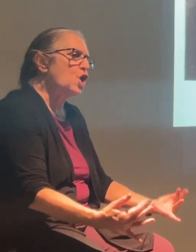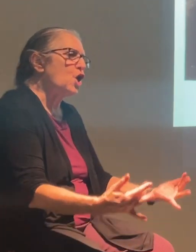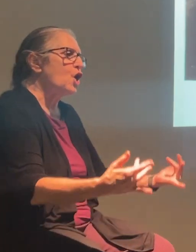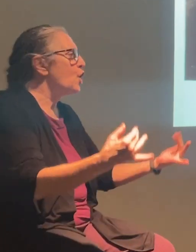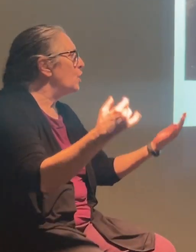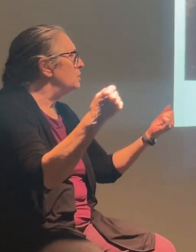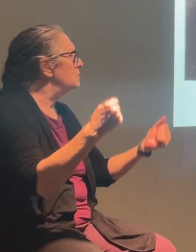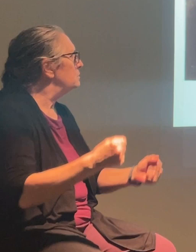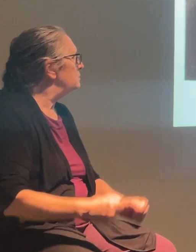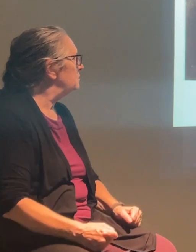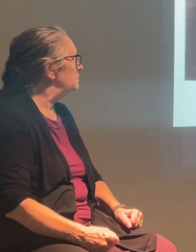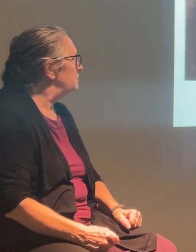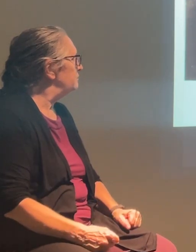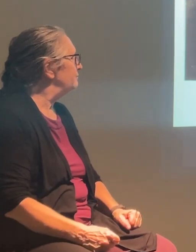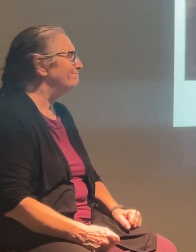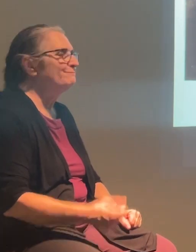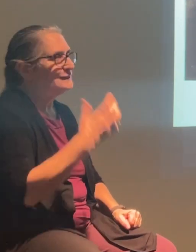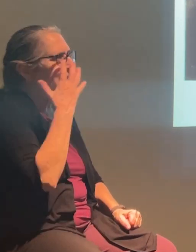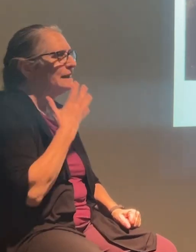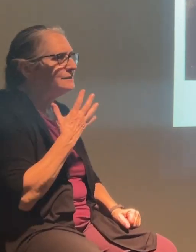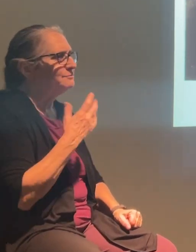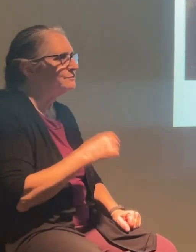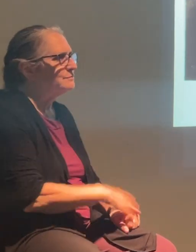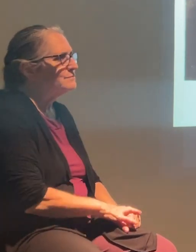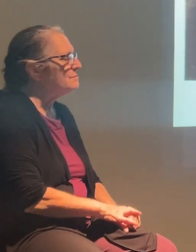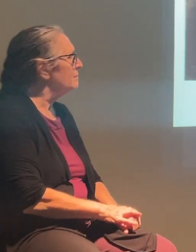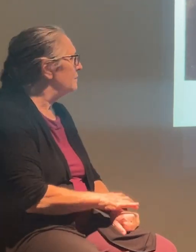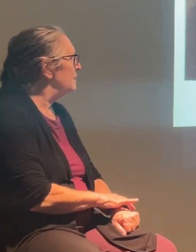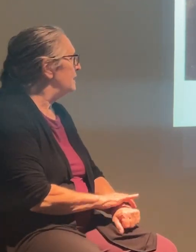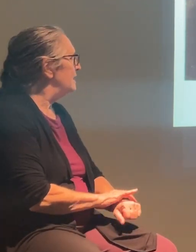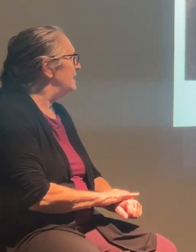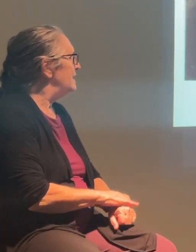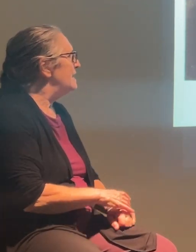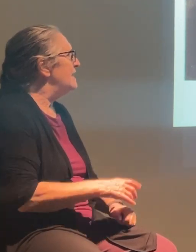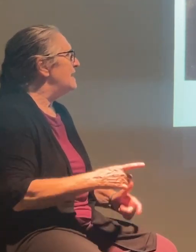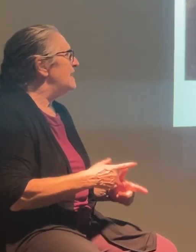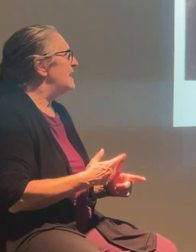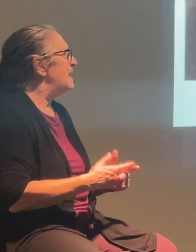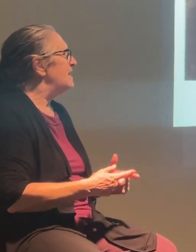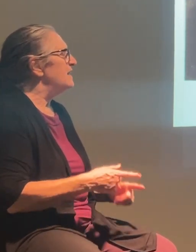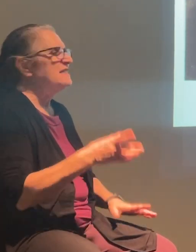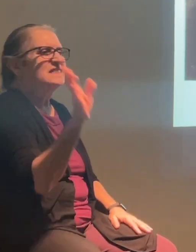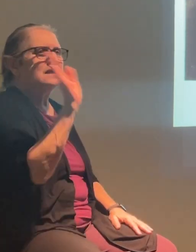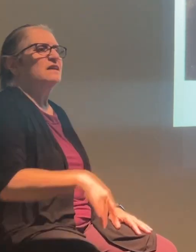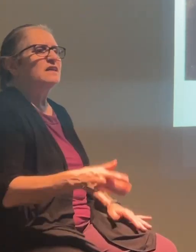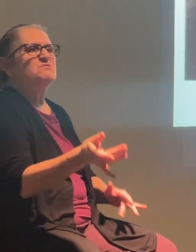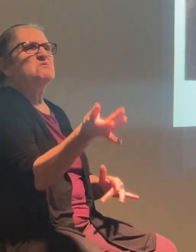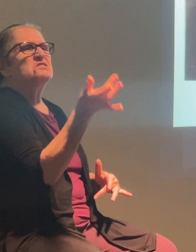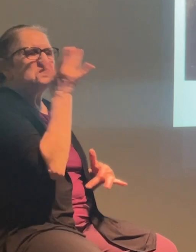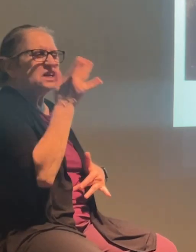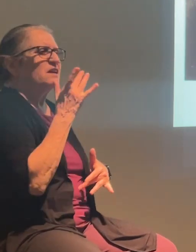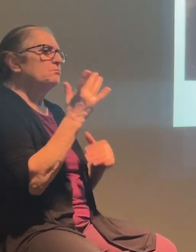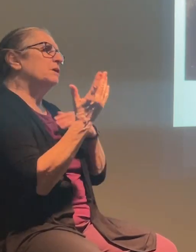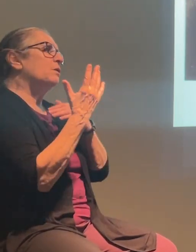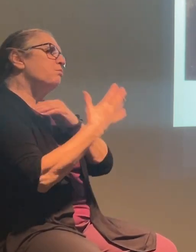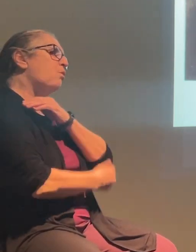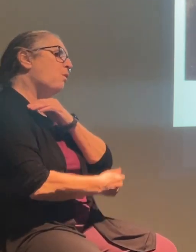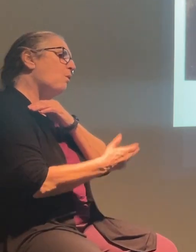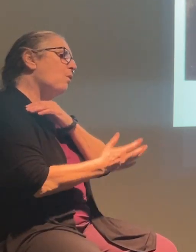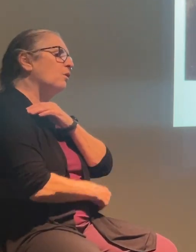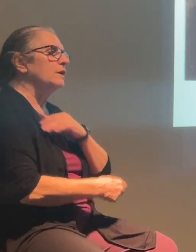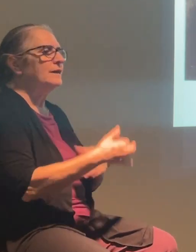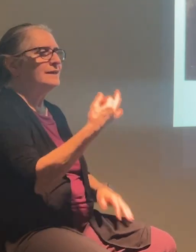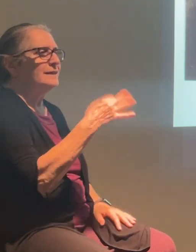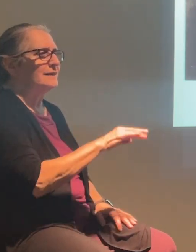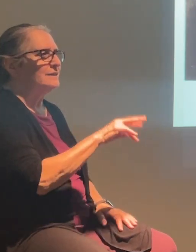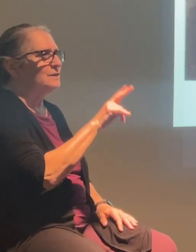France, I think, when it happened. And then he complained to a friend, said, I'm sick of being poor. And in 1923, he